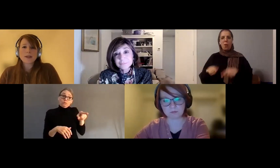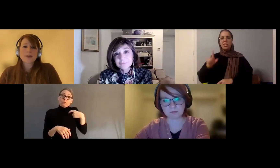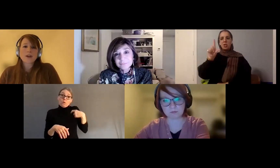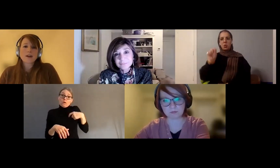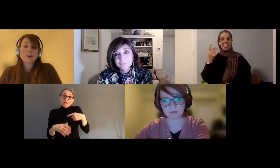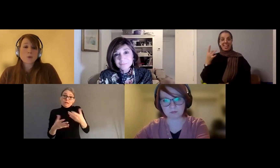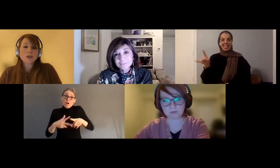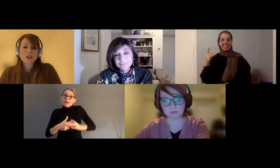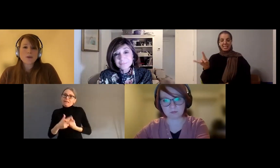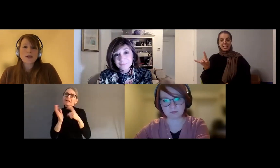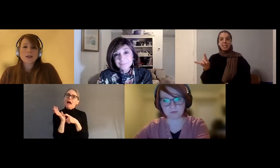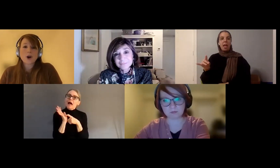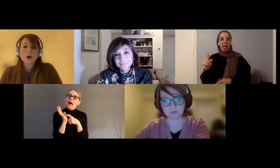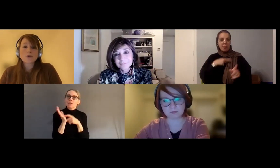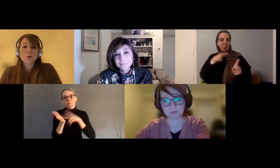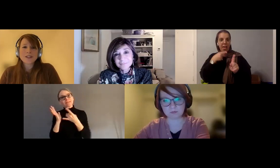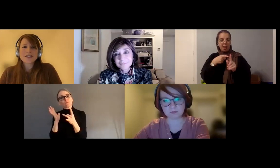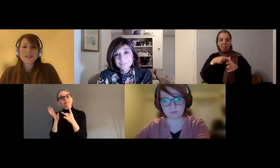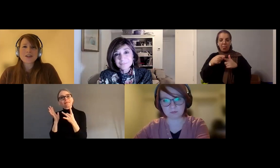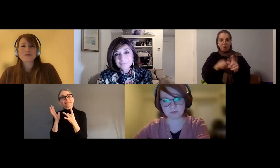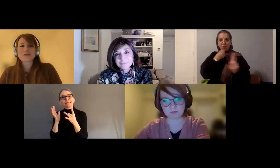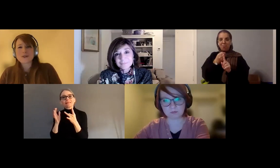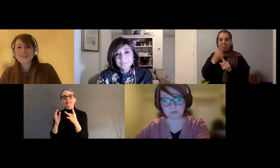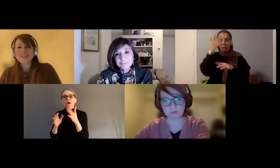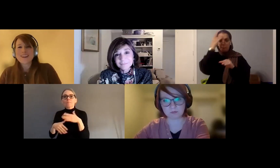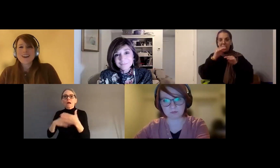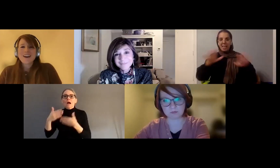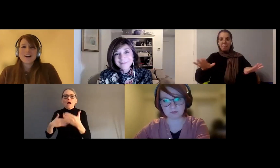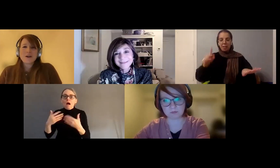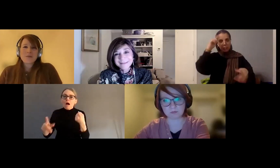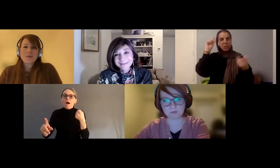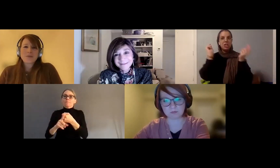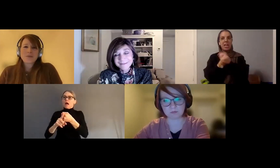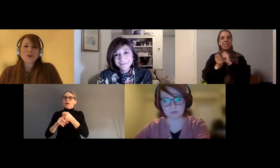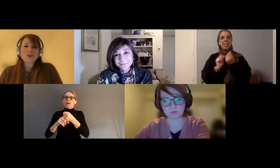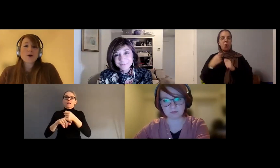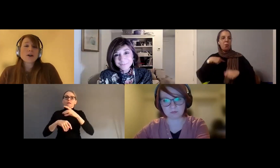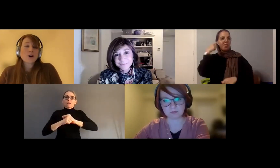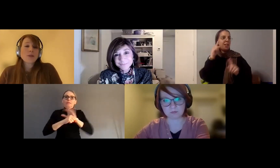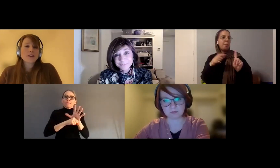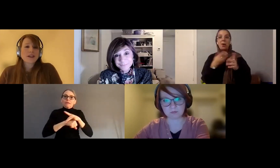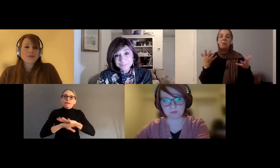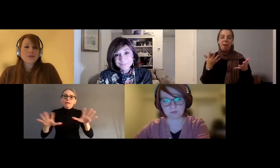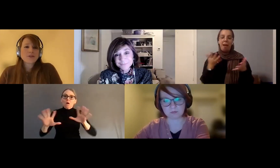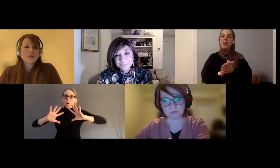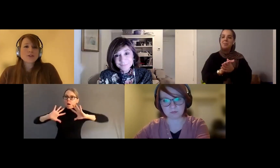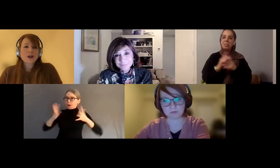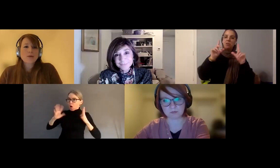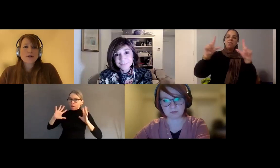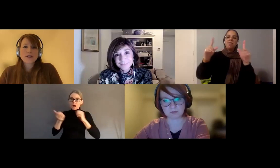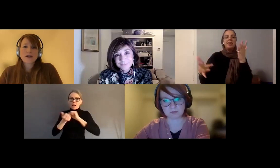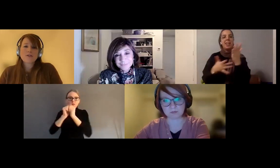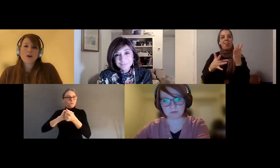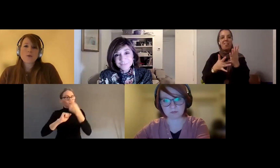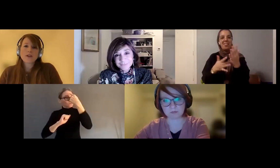pandemic. And your work, Sherry, on screens and off screen was more important than ever, also in